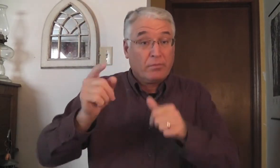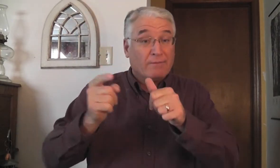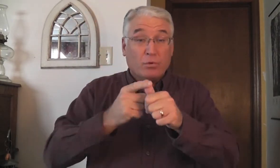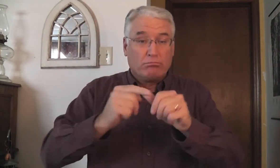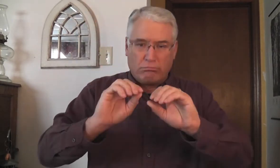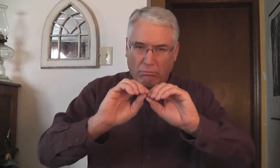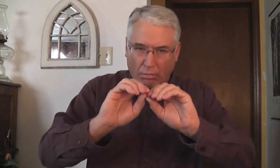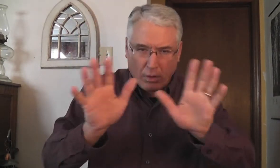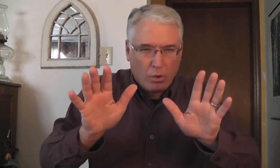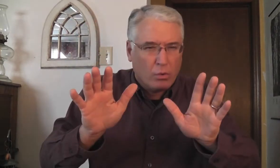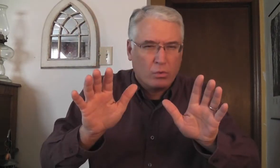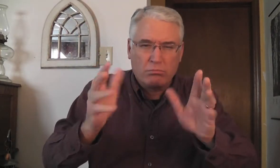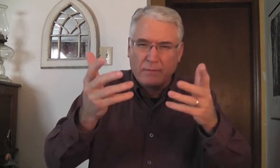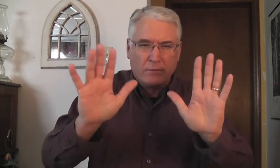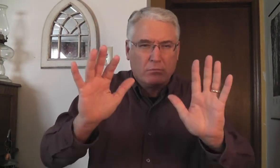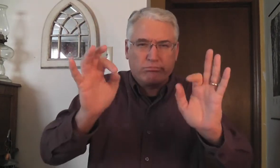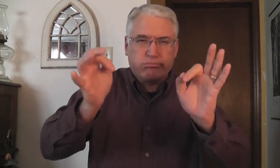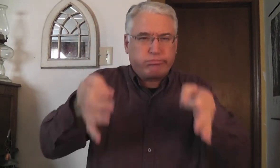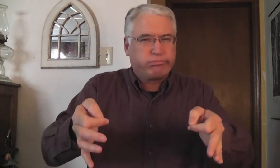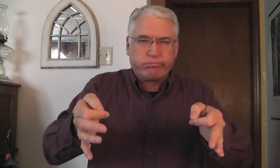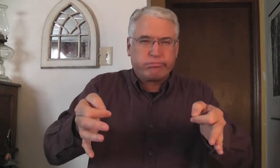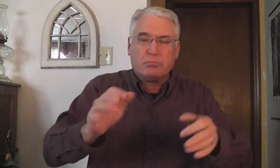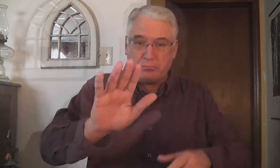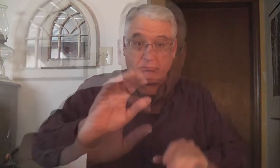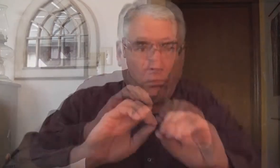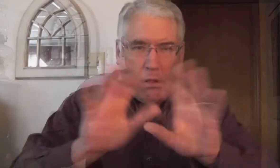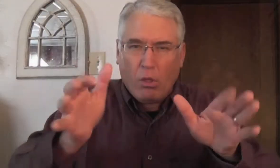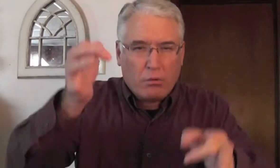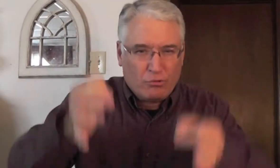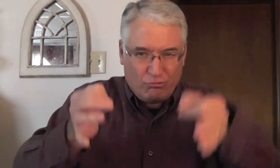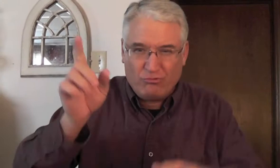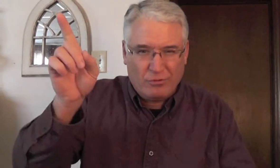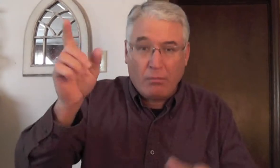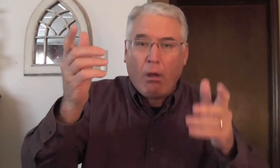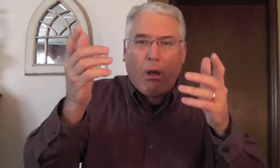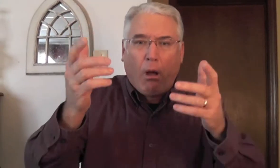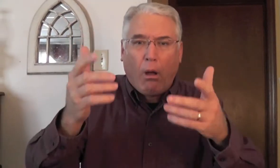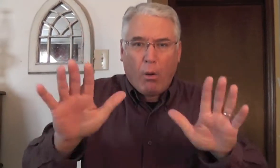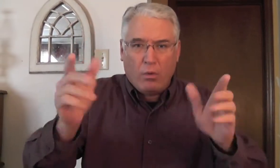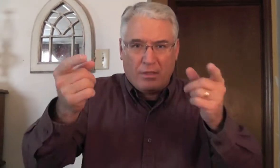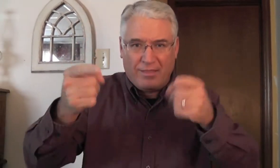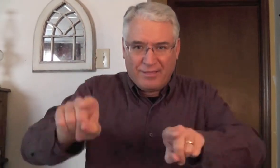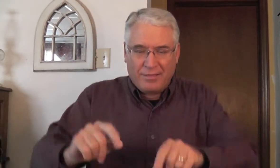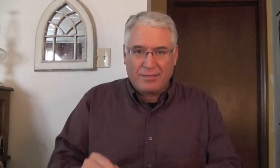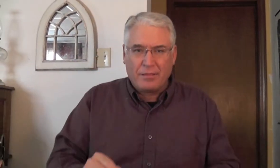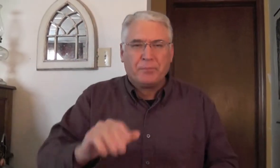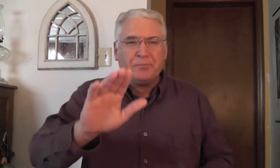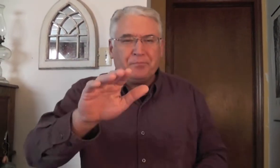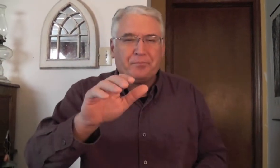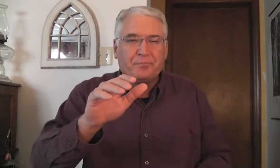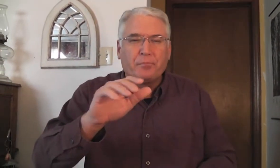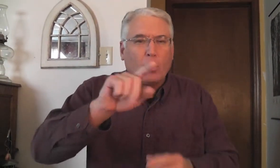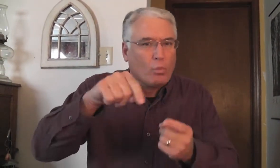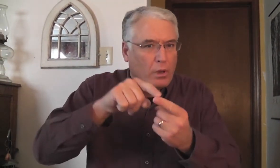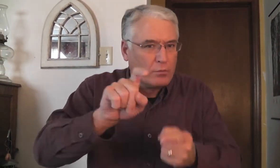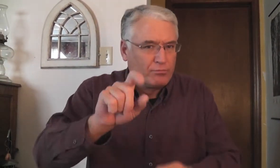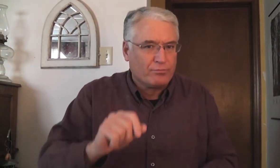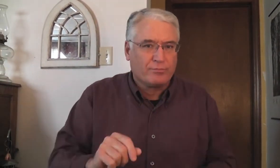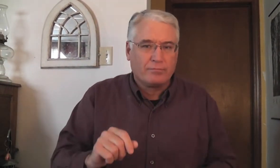his dominion and his sovereignty. It's already been decided. It's been decided. It's very, very clear.